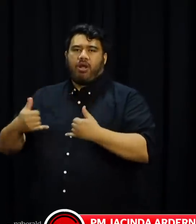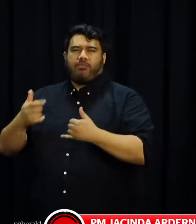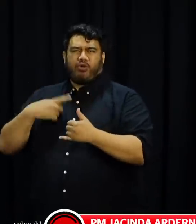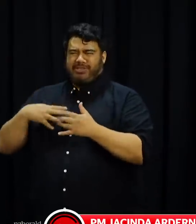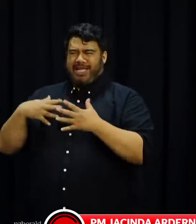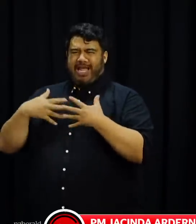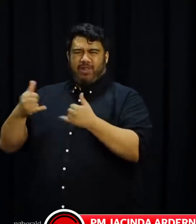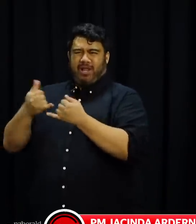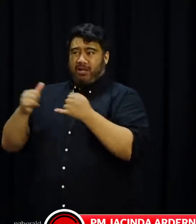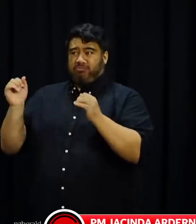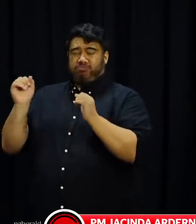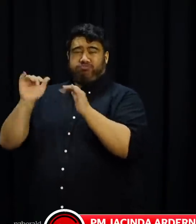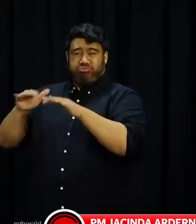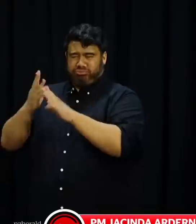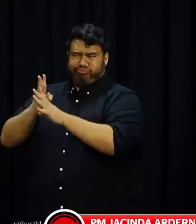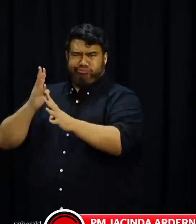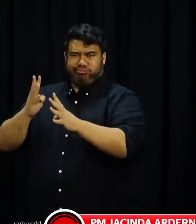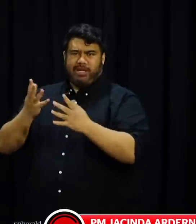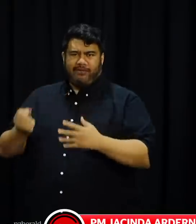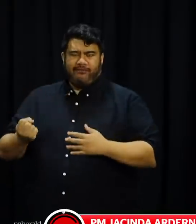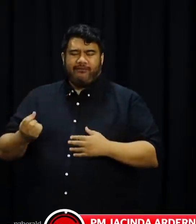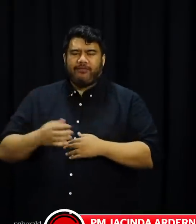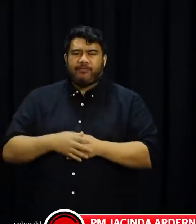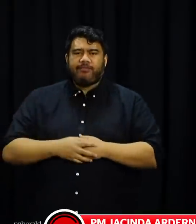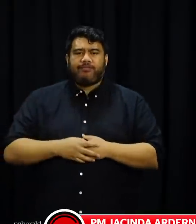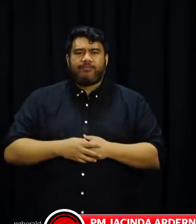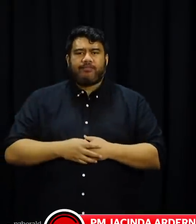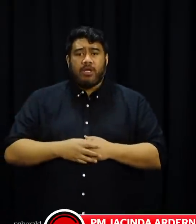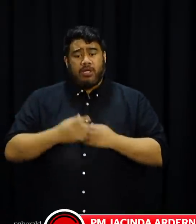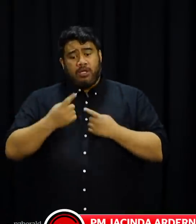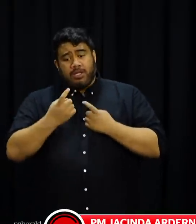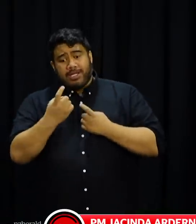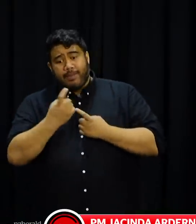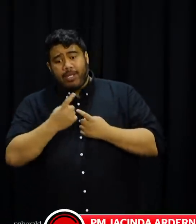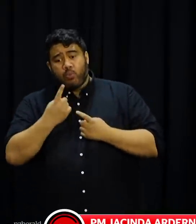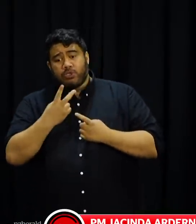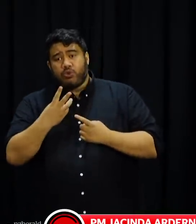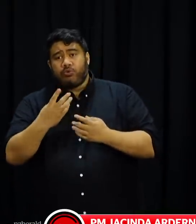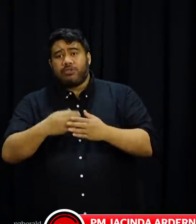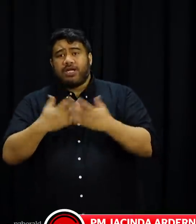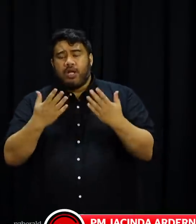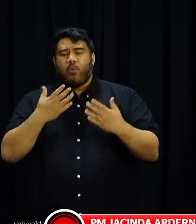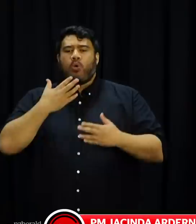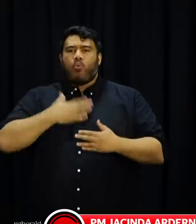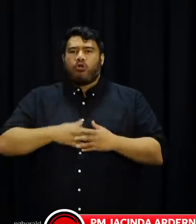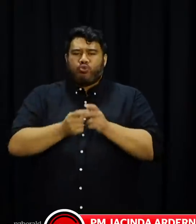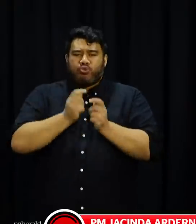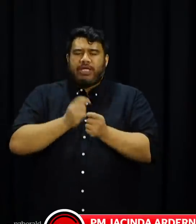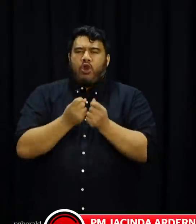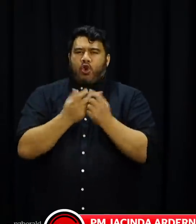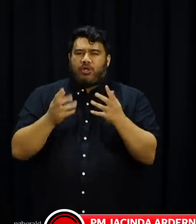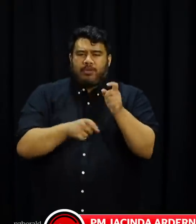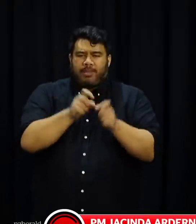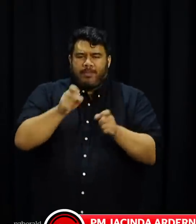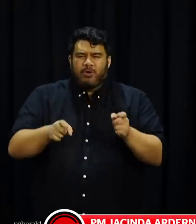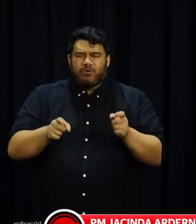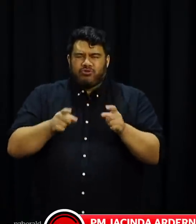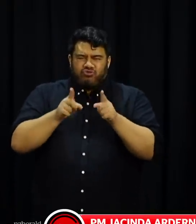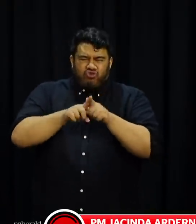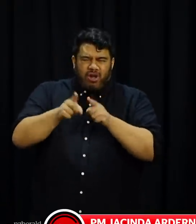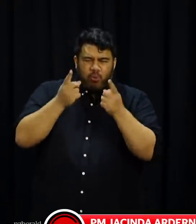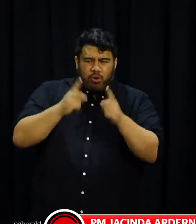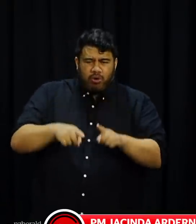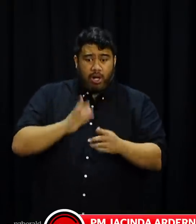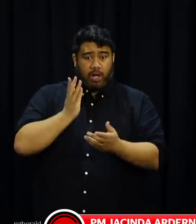We're prepared to test tens of thousands of people in coming days so we can see if there are any more cases of Covid-19 in our community.